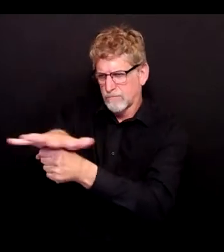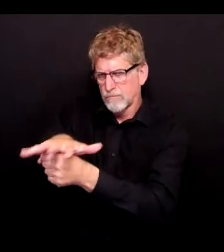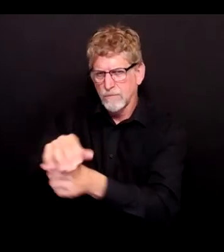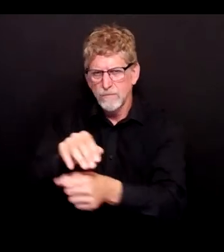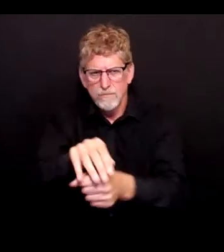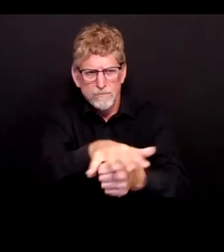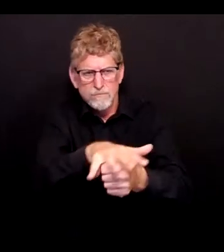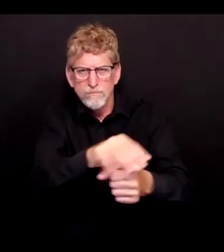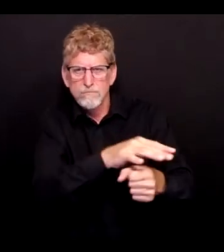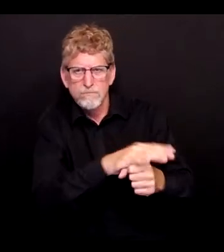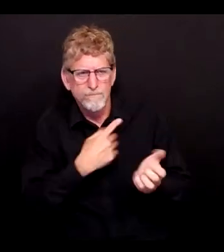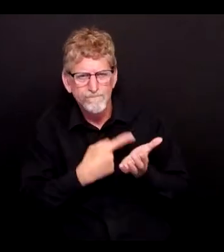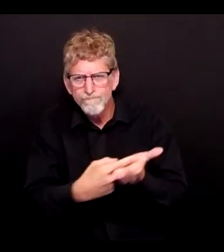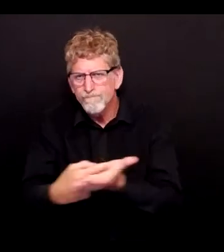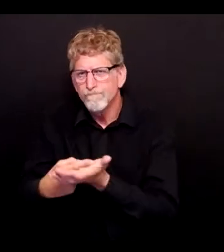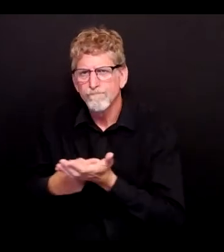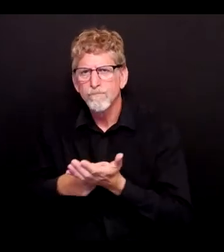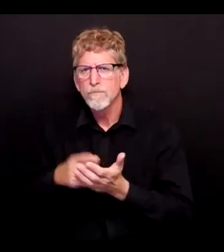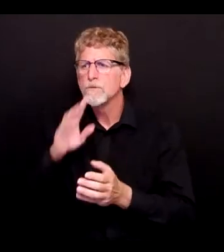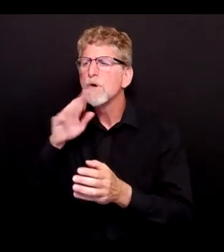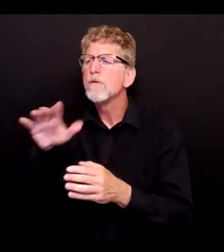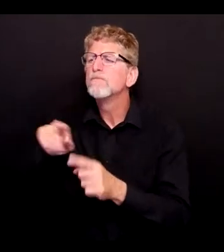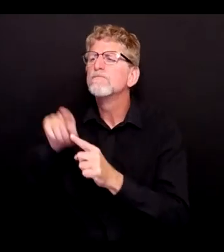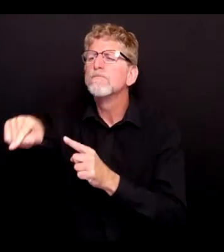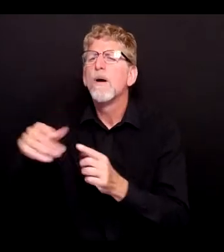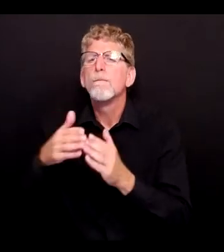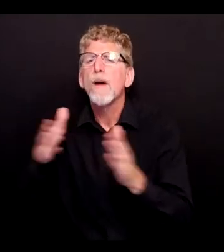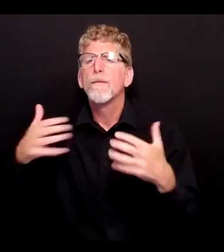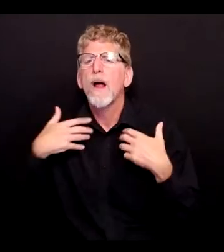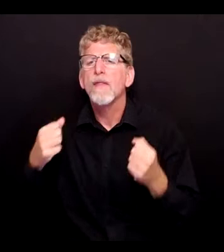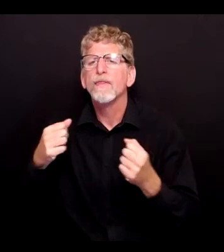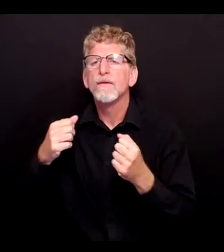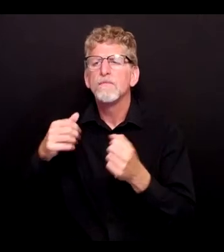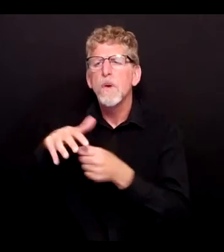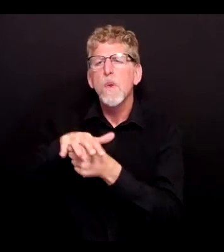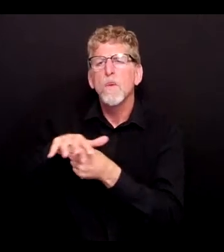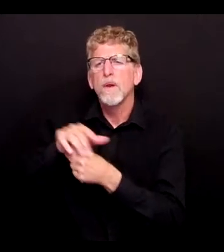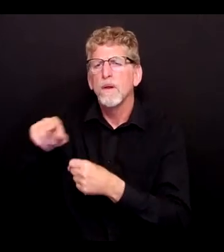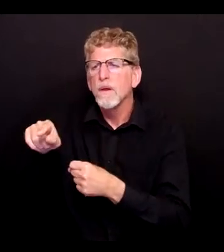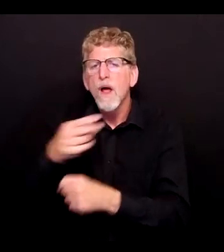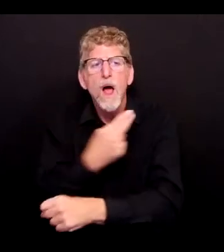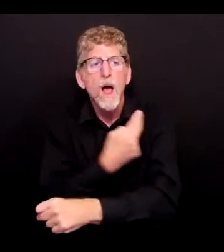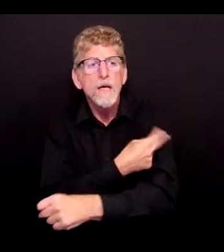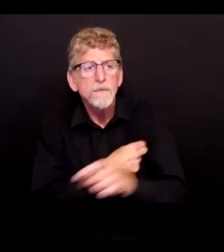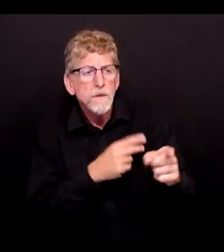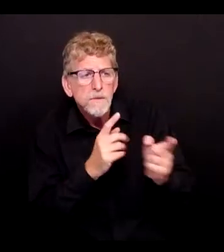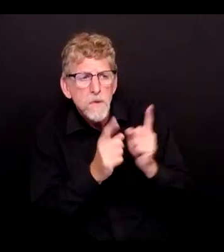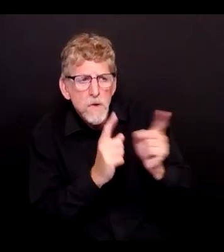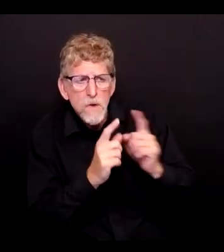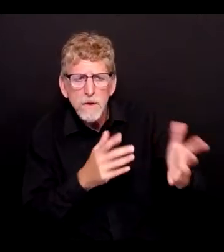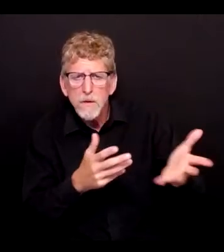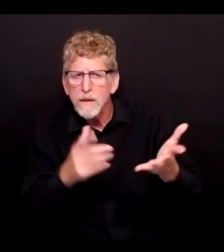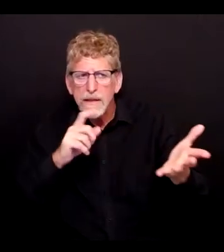departments or health systems or pharmacy chains to ask that exact question.